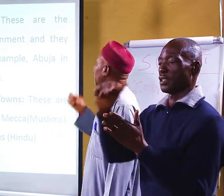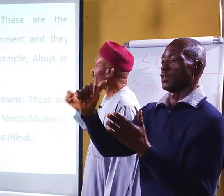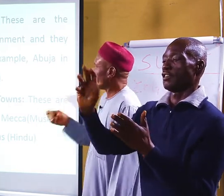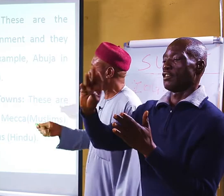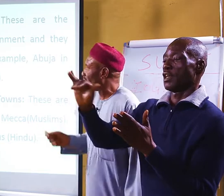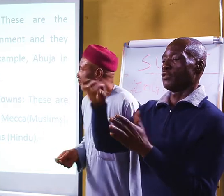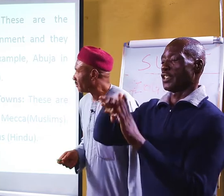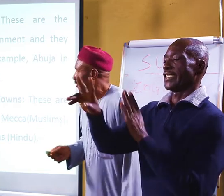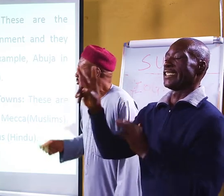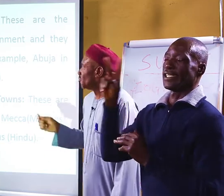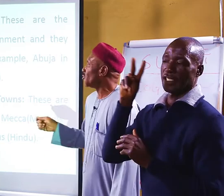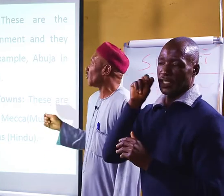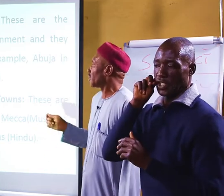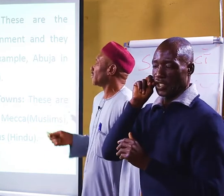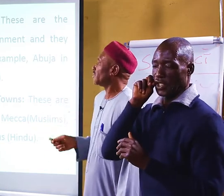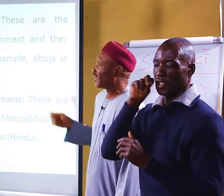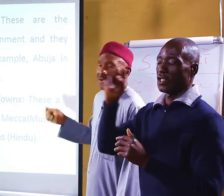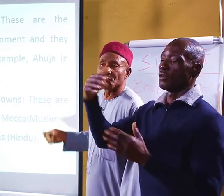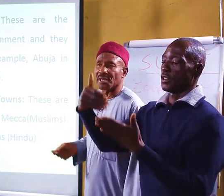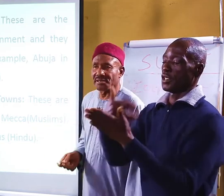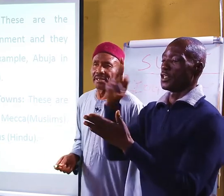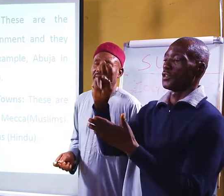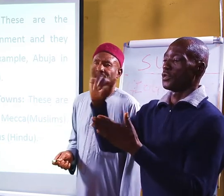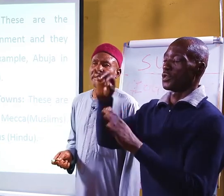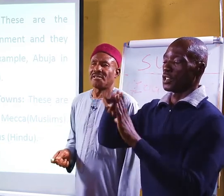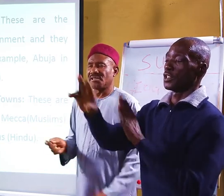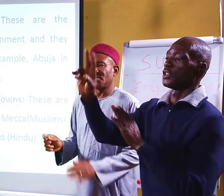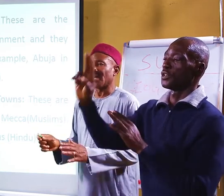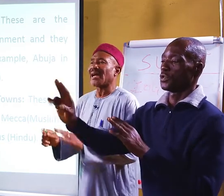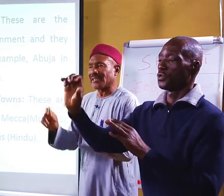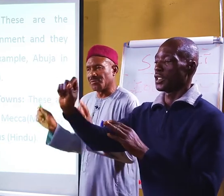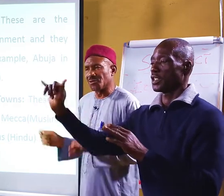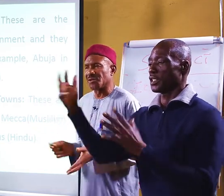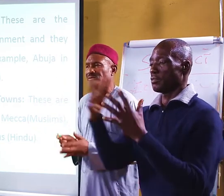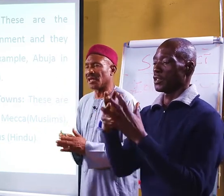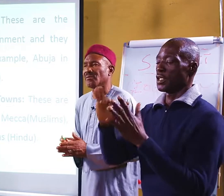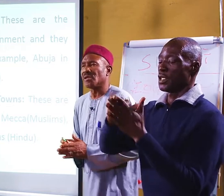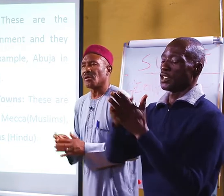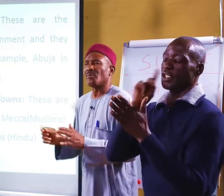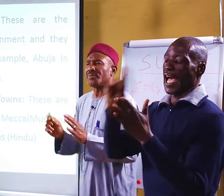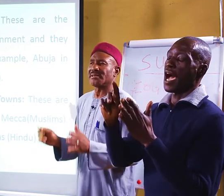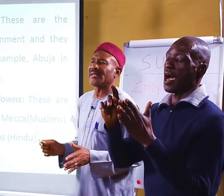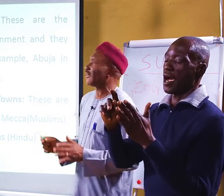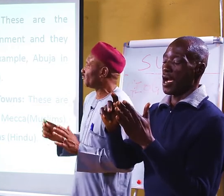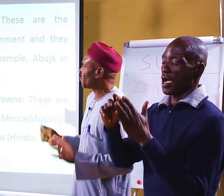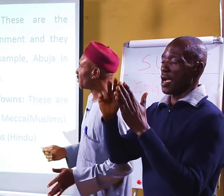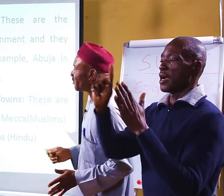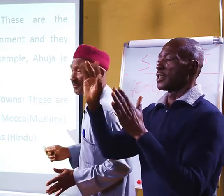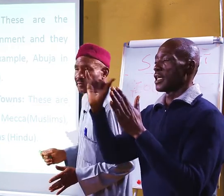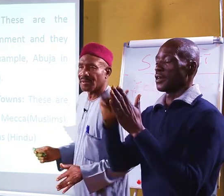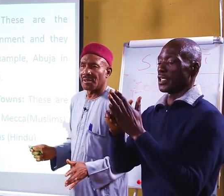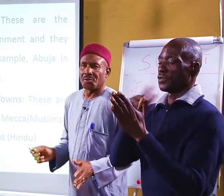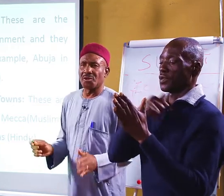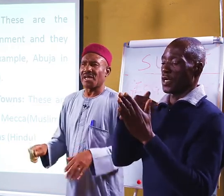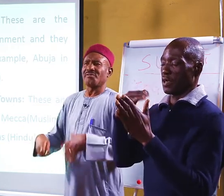Abuja in Nigeria, New York in USA. These are administrative towns, completely